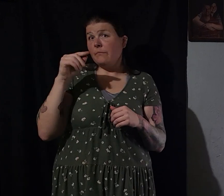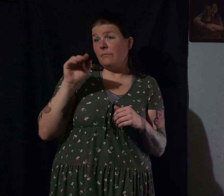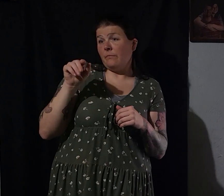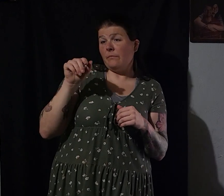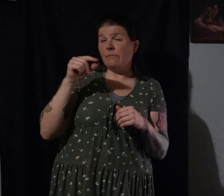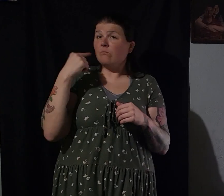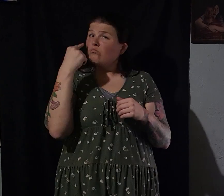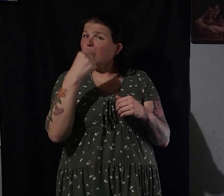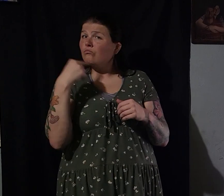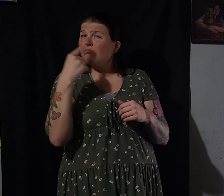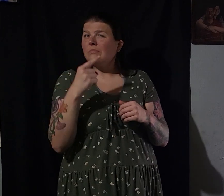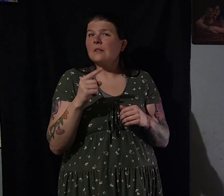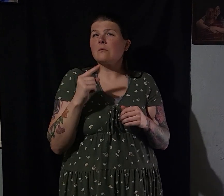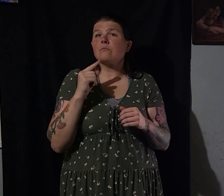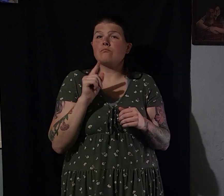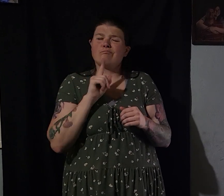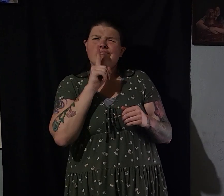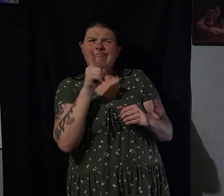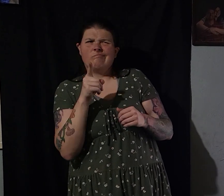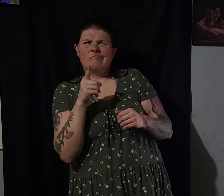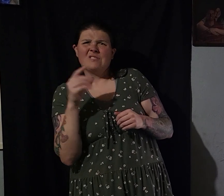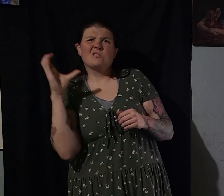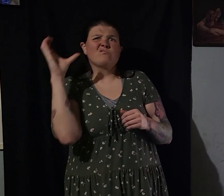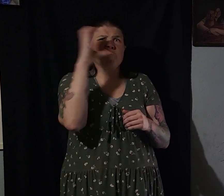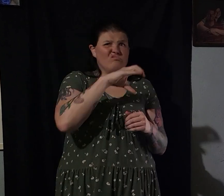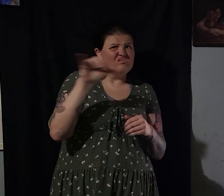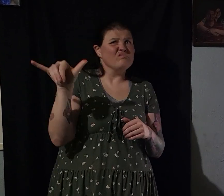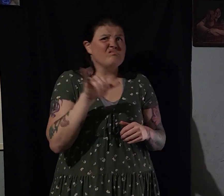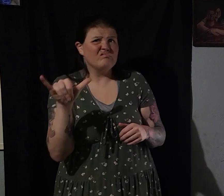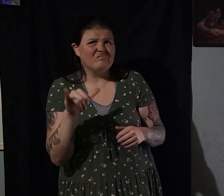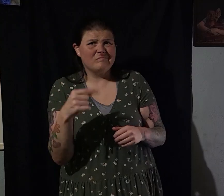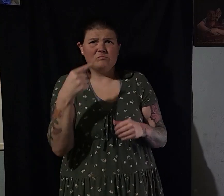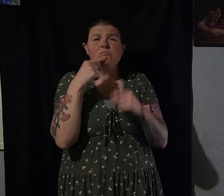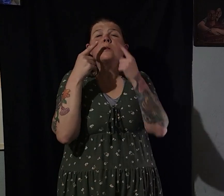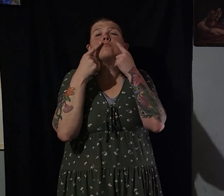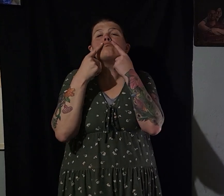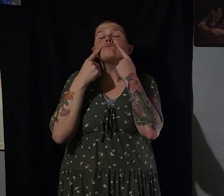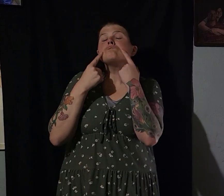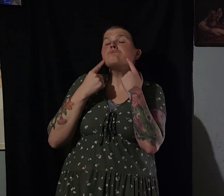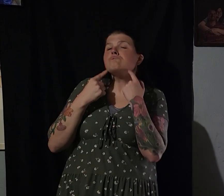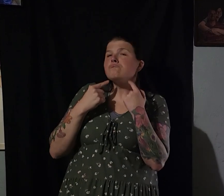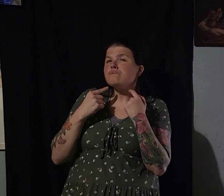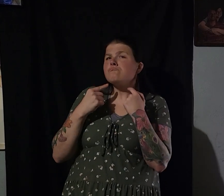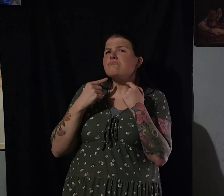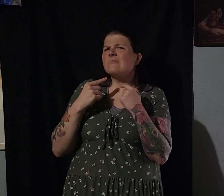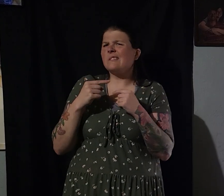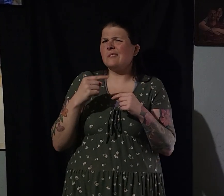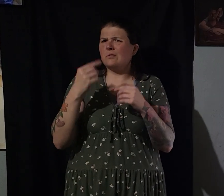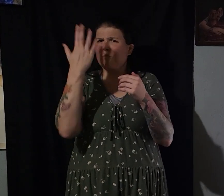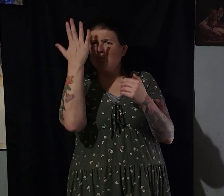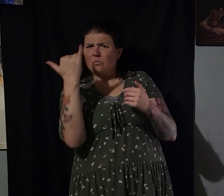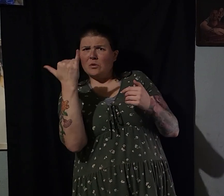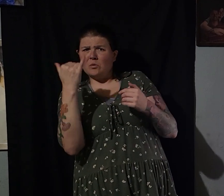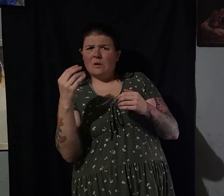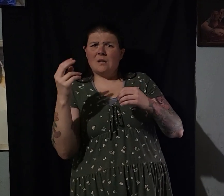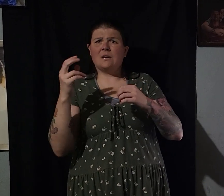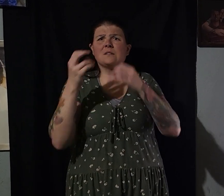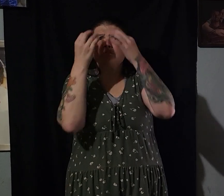Their mouths are pretty odd too. They turn down at the corners, which is why chameleons always